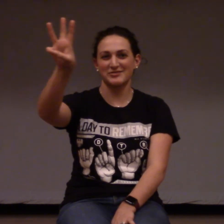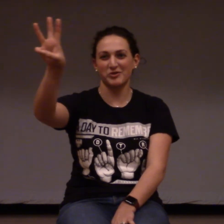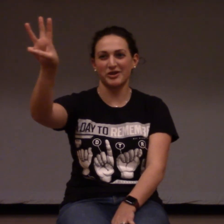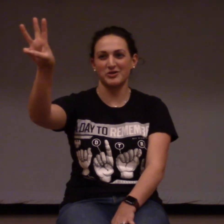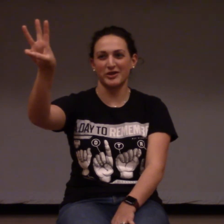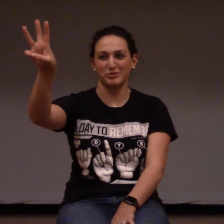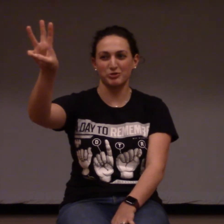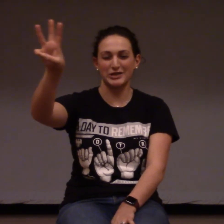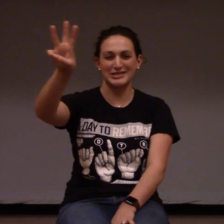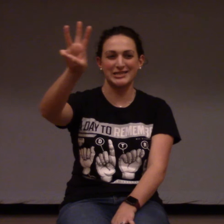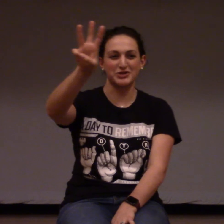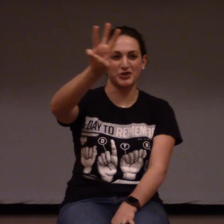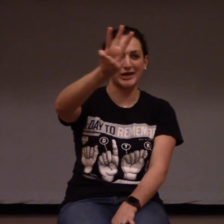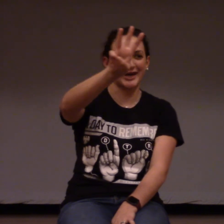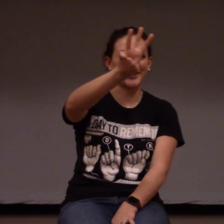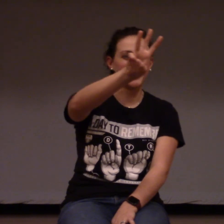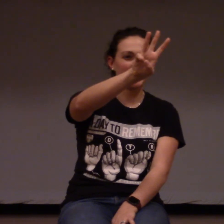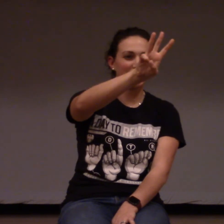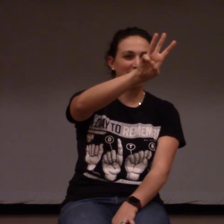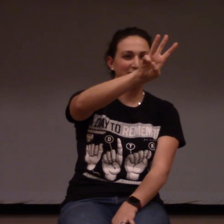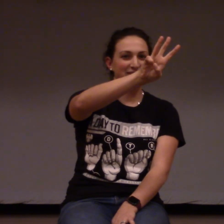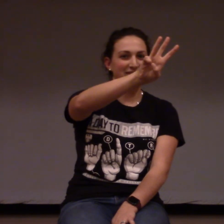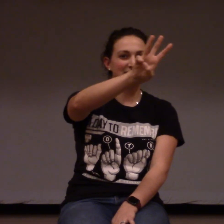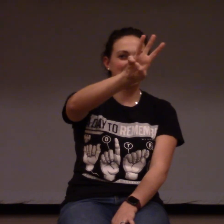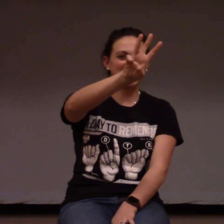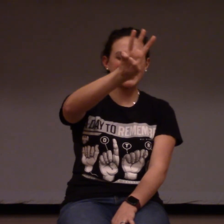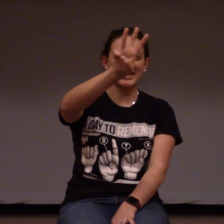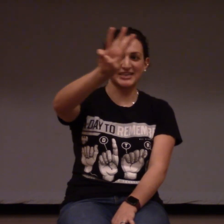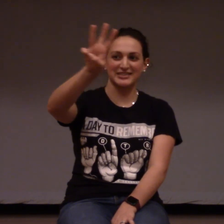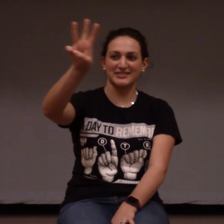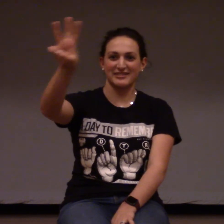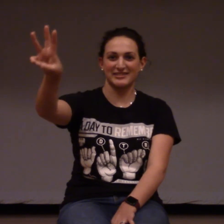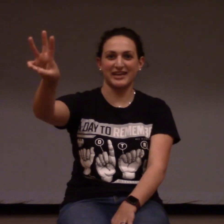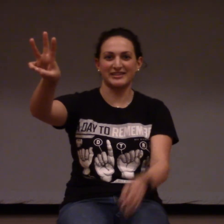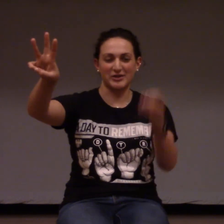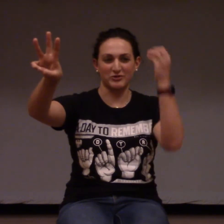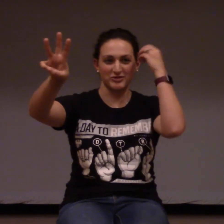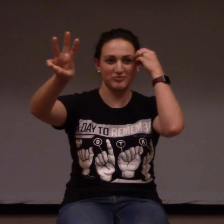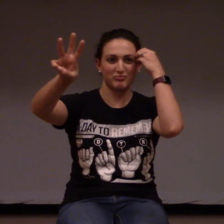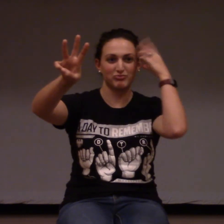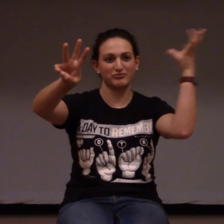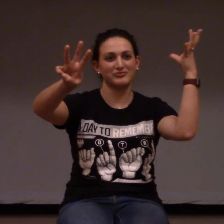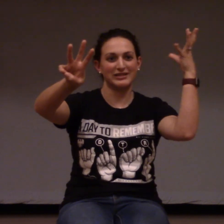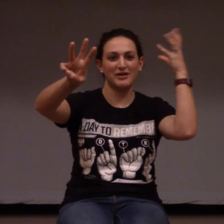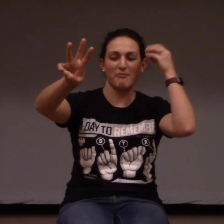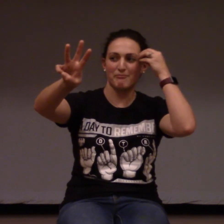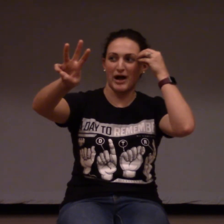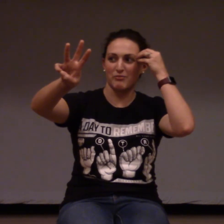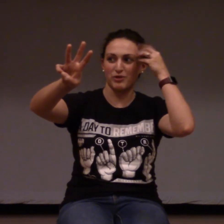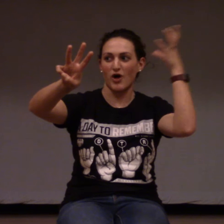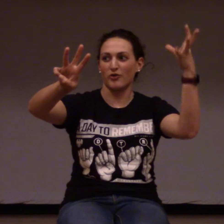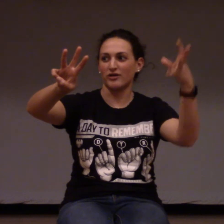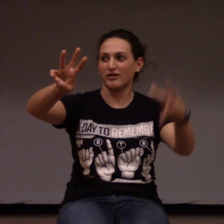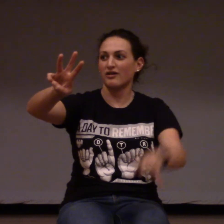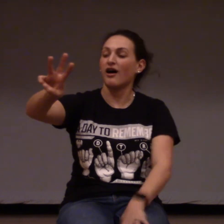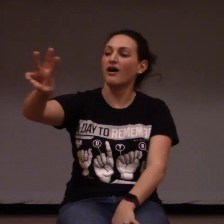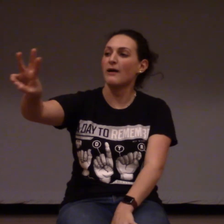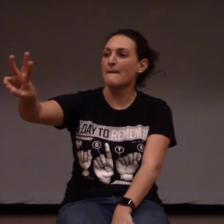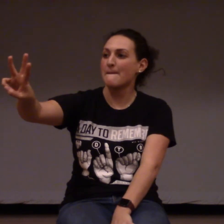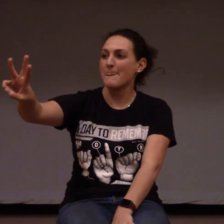going to do like a pre-teach right now. This is 6 in sign language. Isn't it W Mind too? blown. Huh? Isn't it